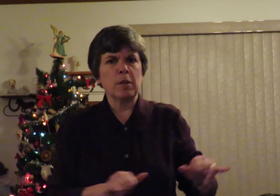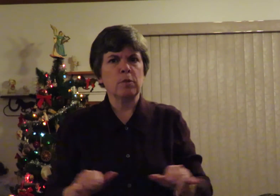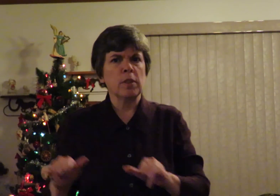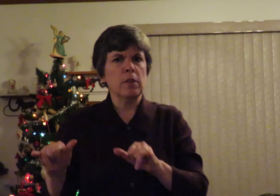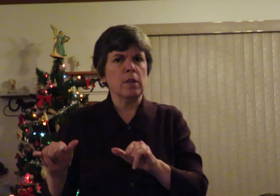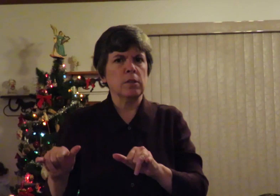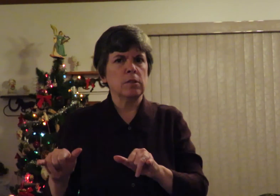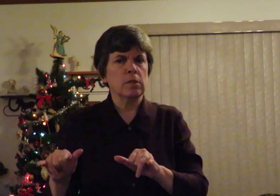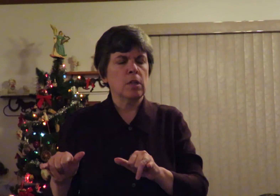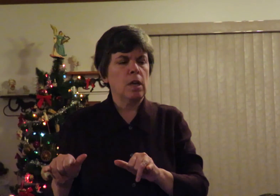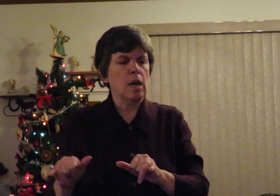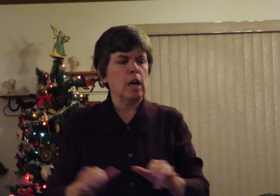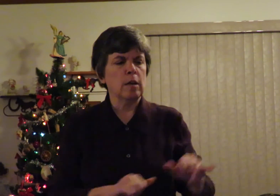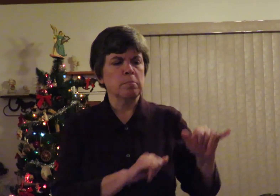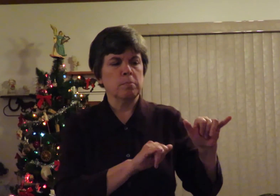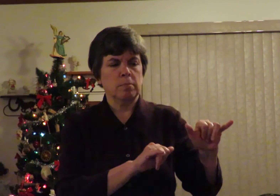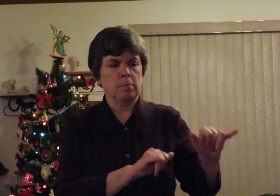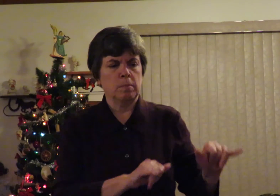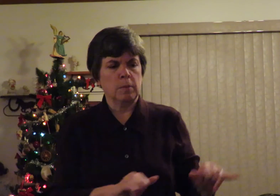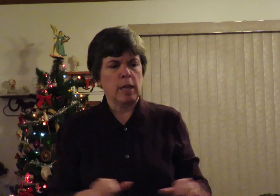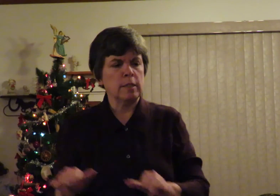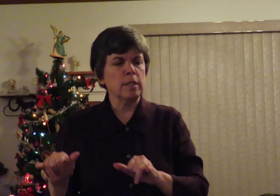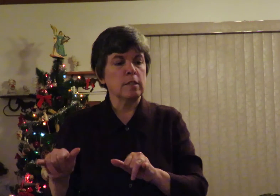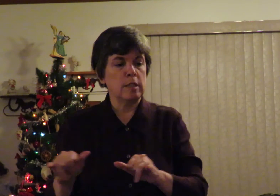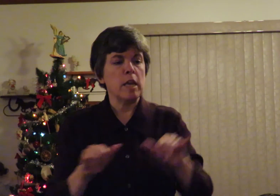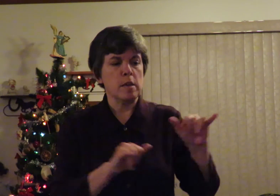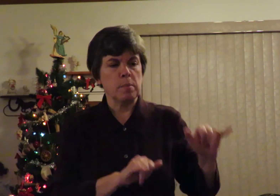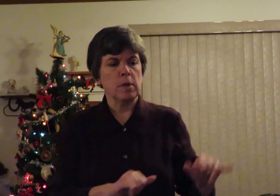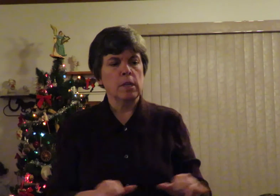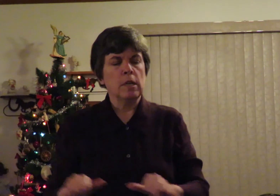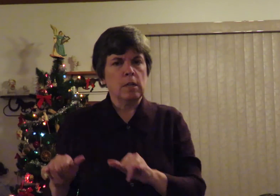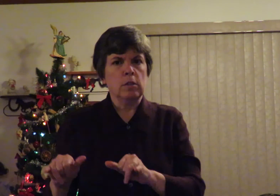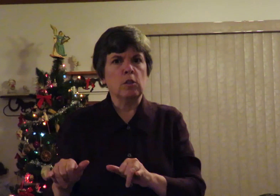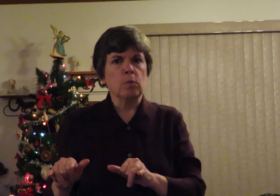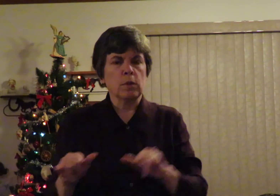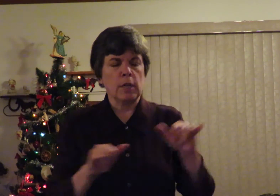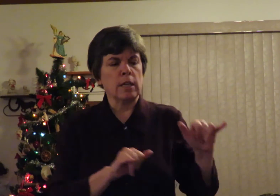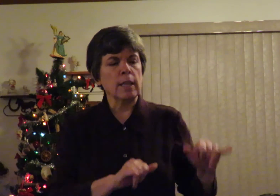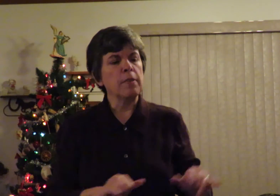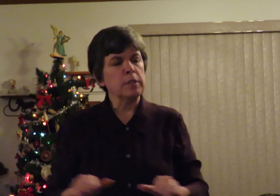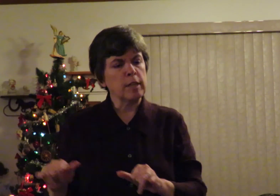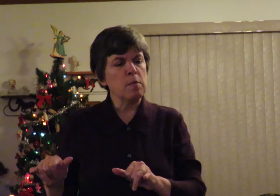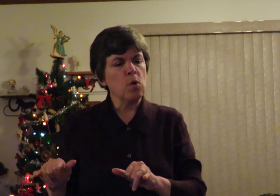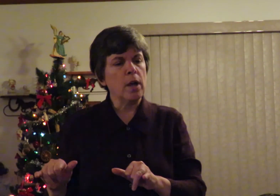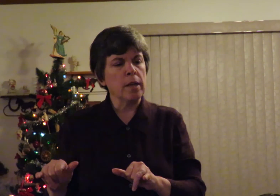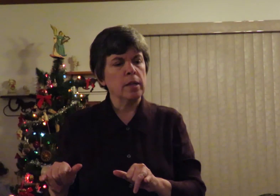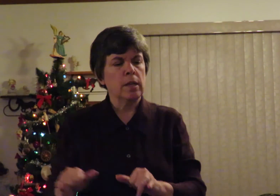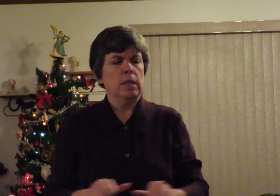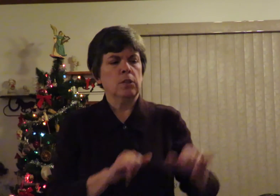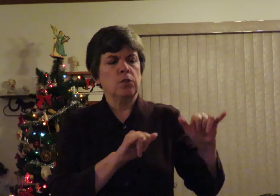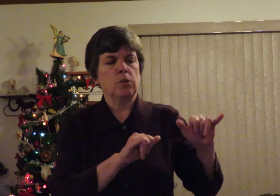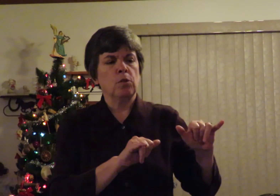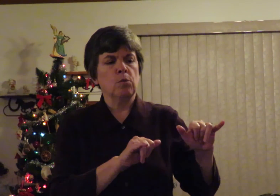doing this, as in the same, we're kind of led the same way. So,